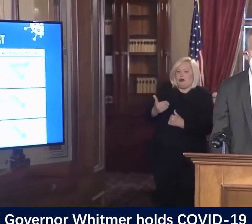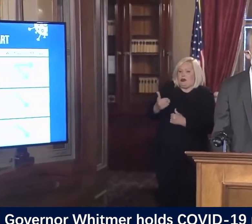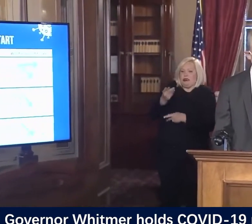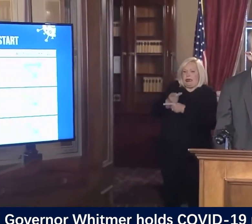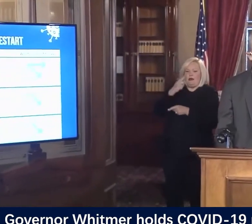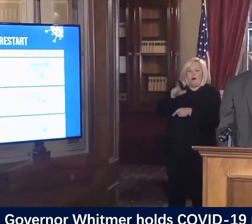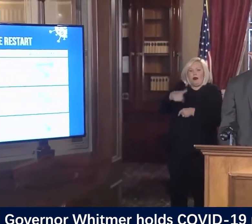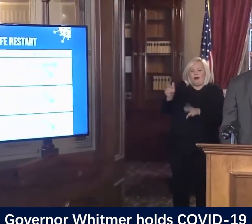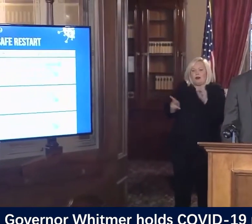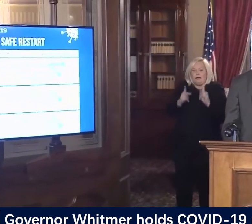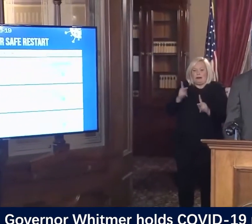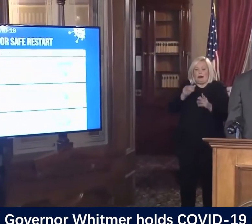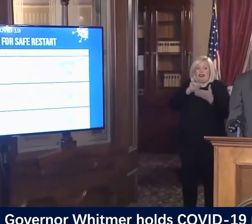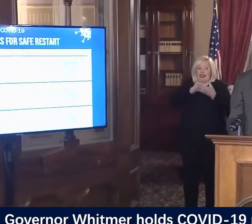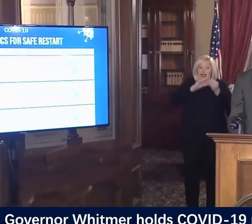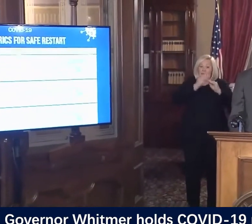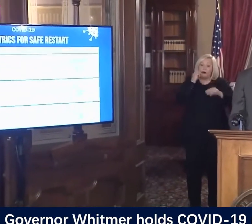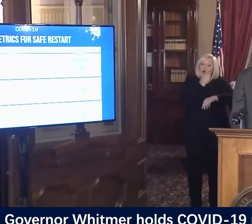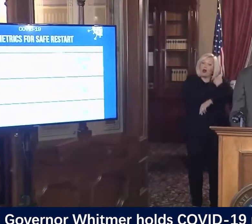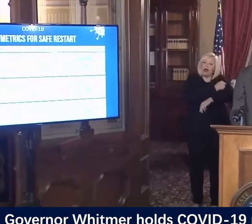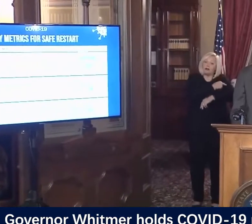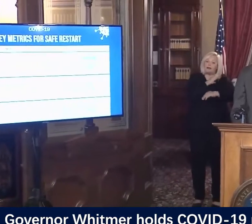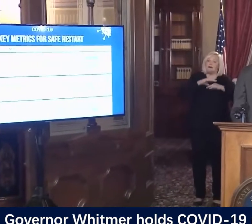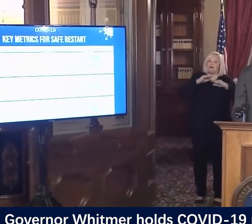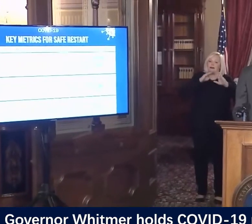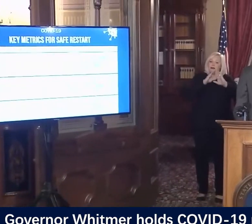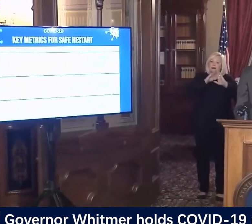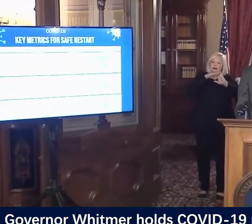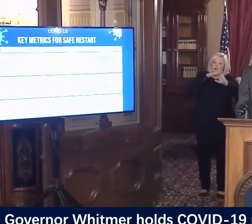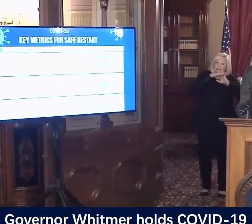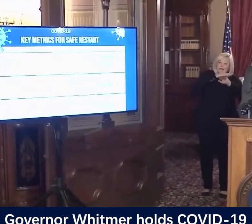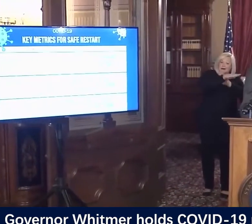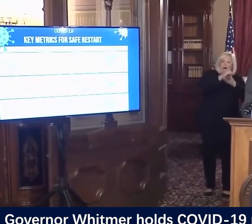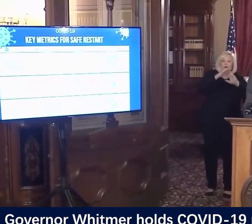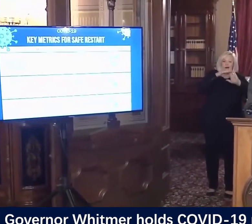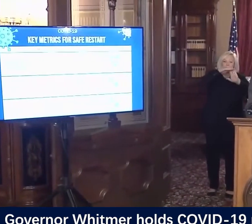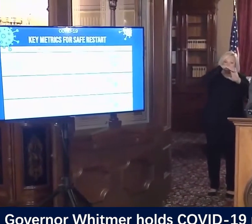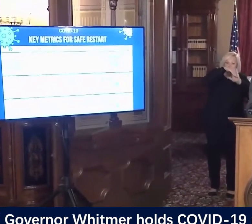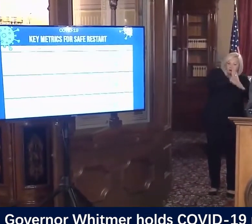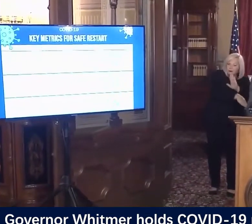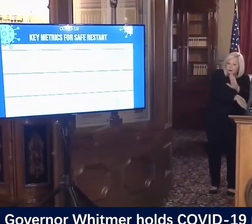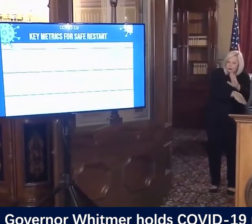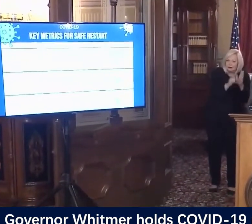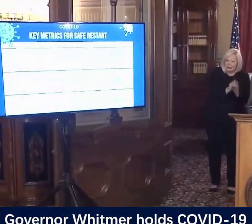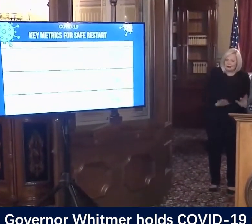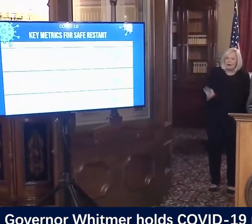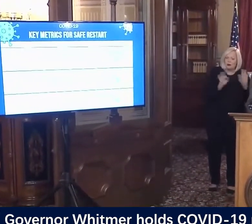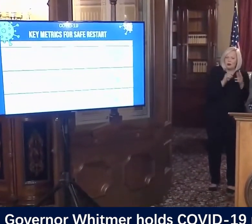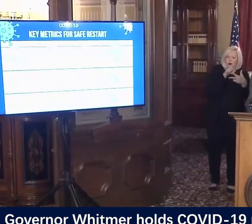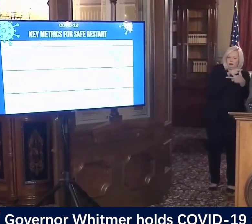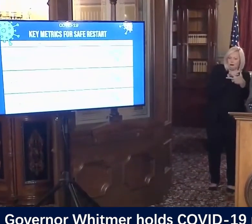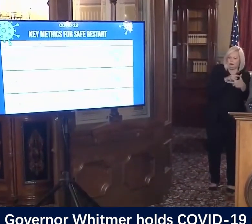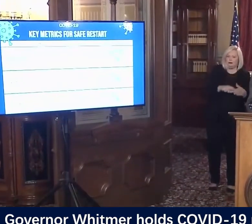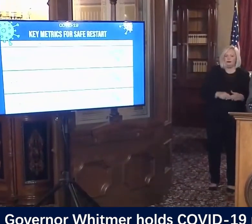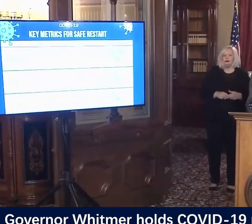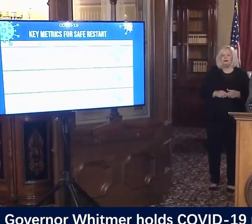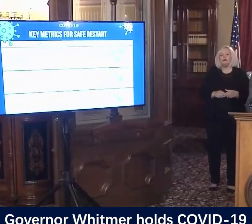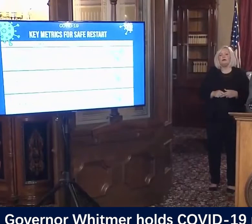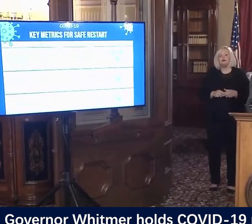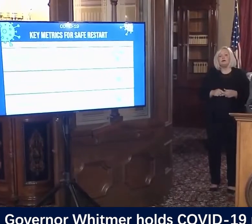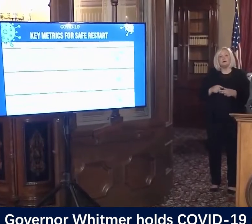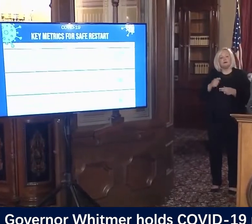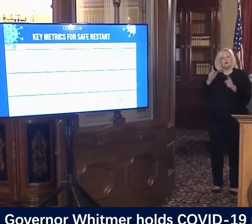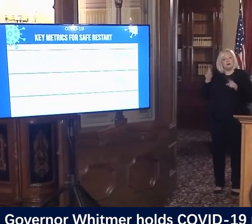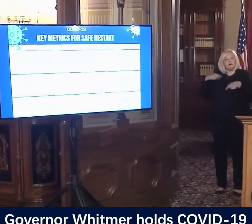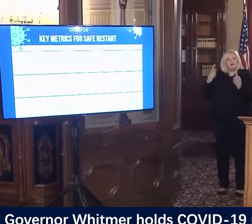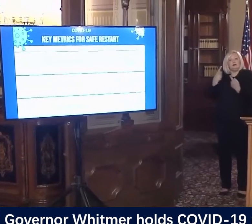want to see that number flattening or coming down. As Dr. Caldoun said, we have seen that percentage flatten in the last